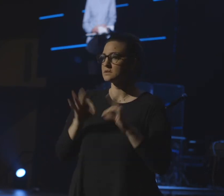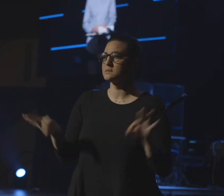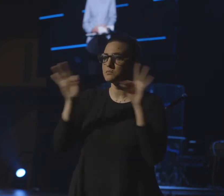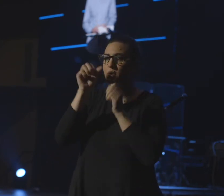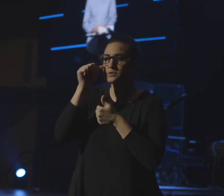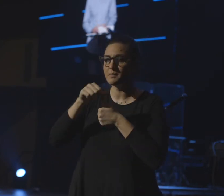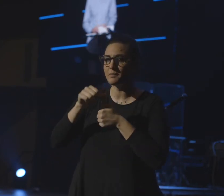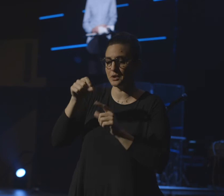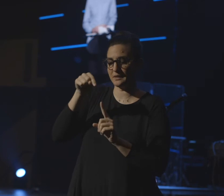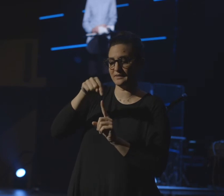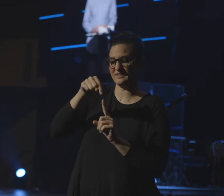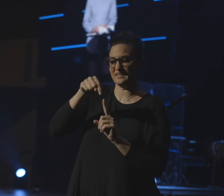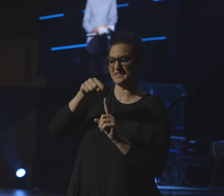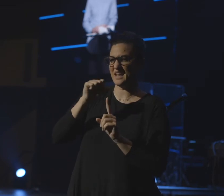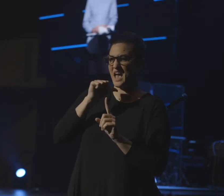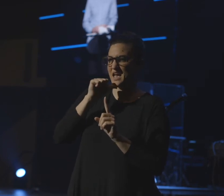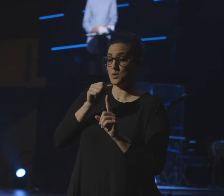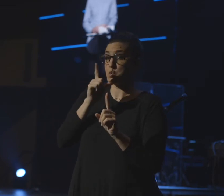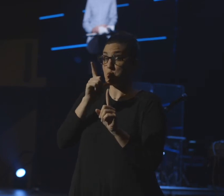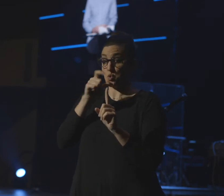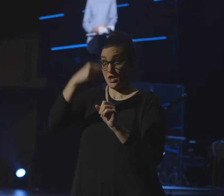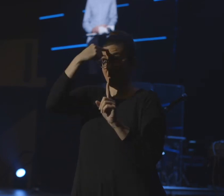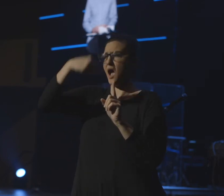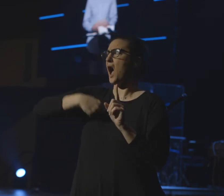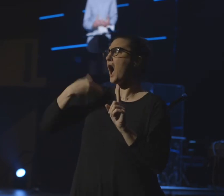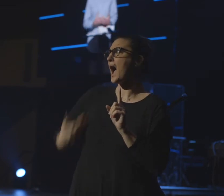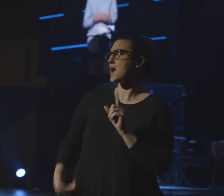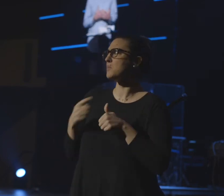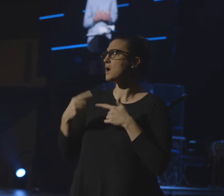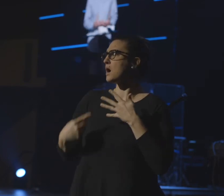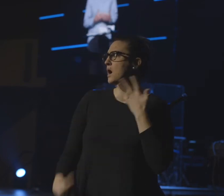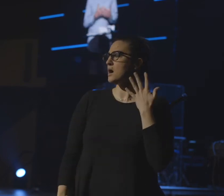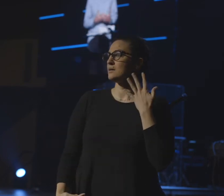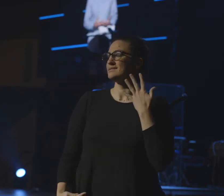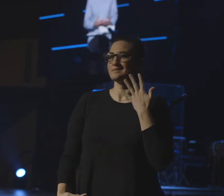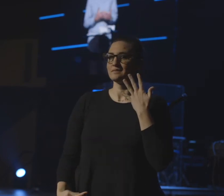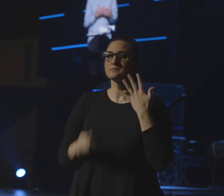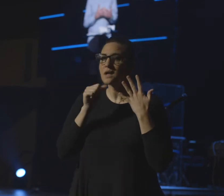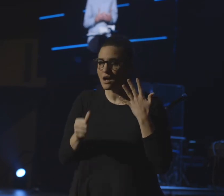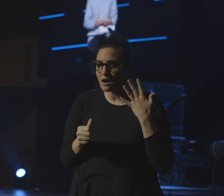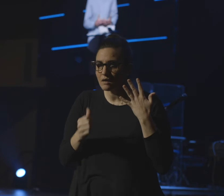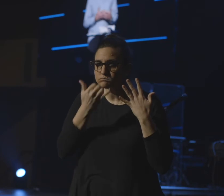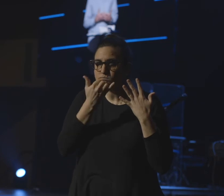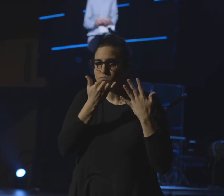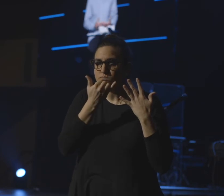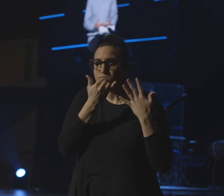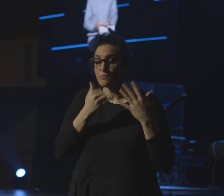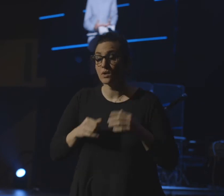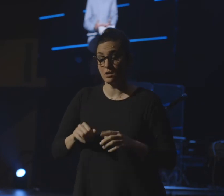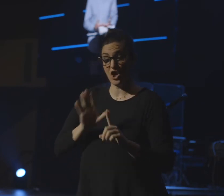are. That this decision by Sarah, in my thinking, is not motivated simply by the delay of